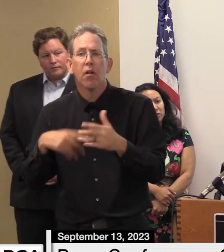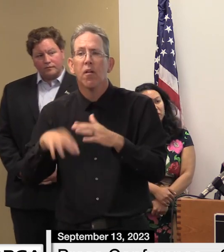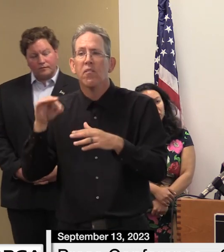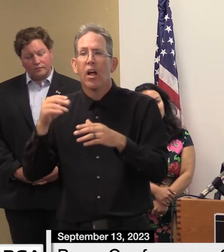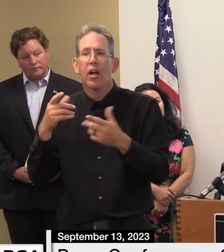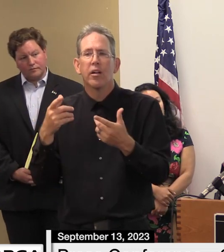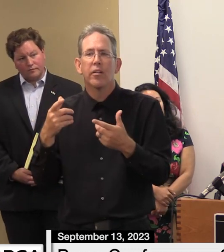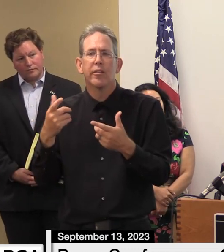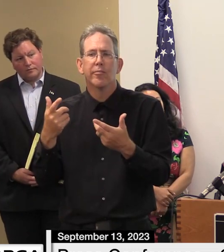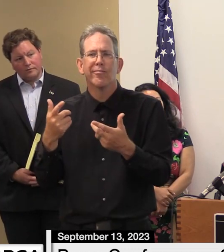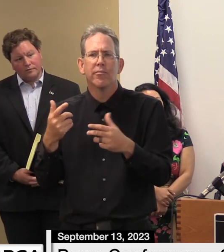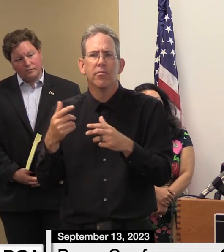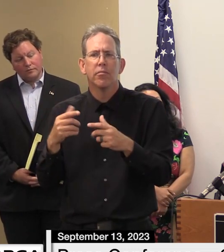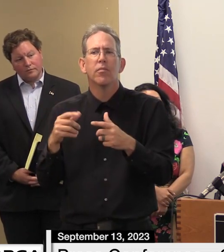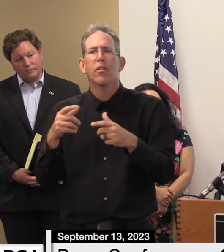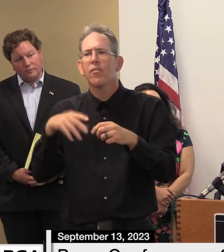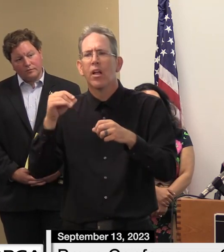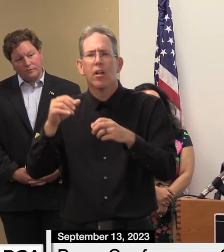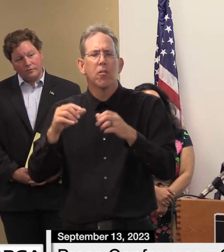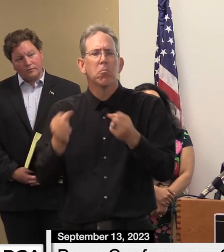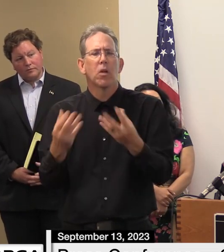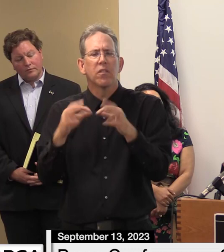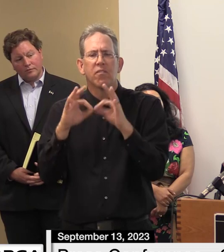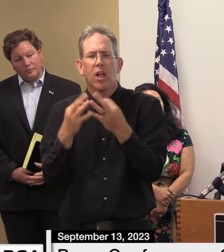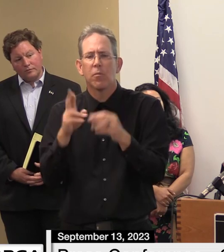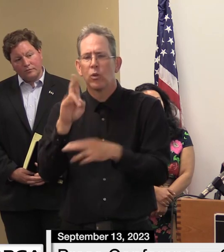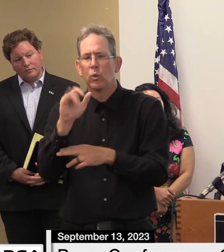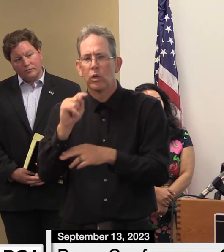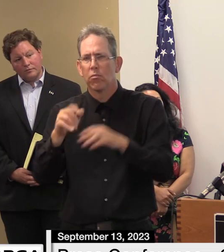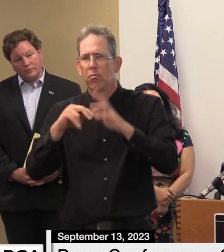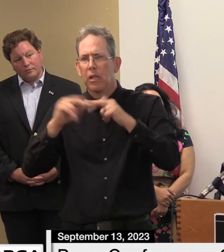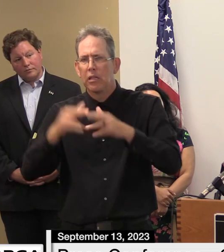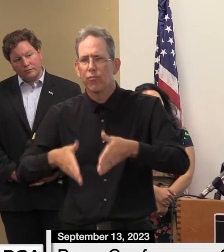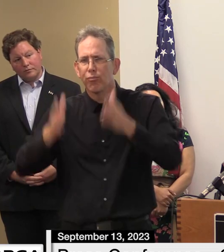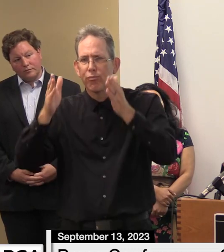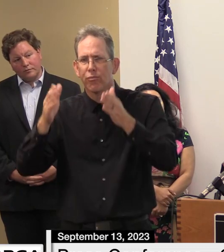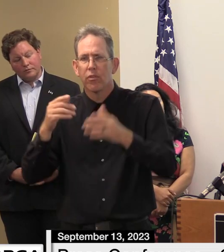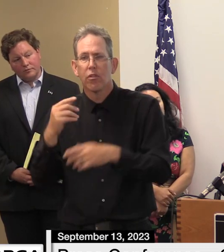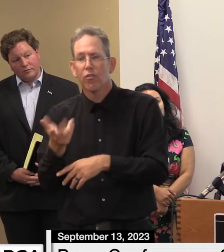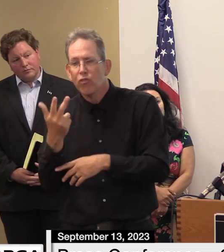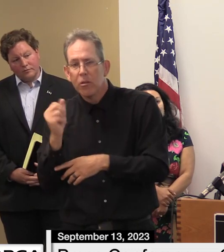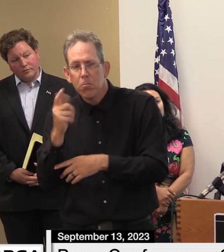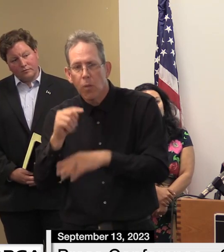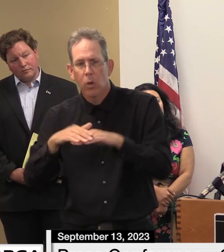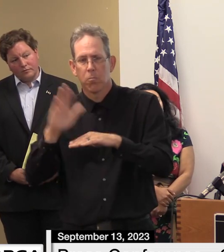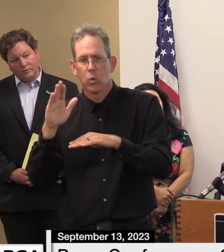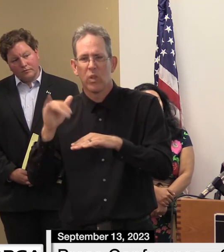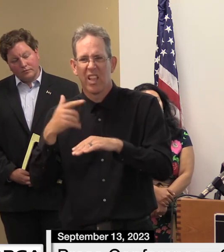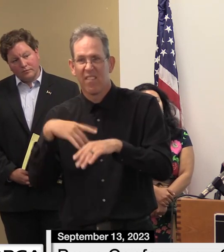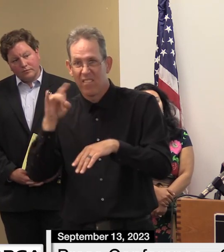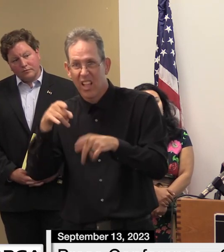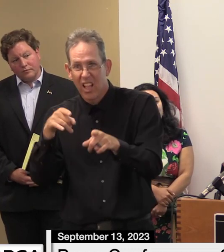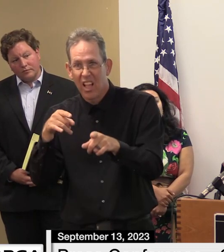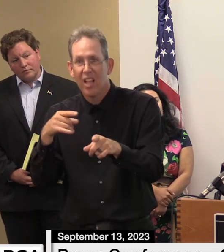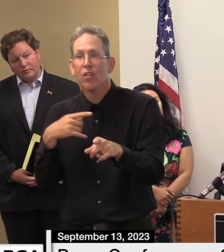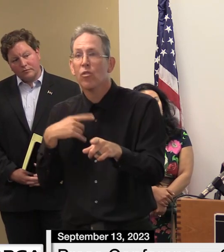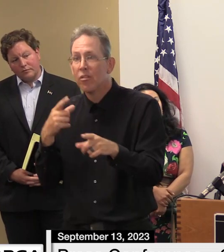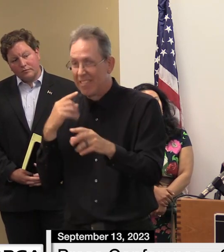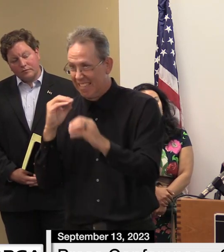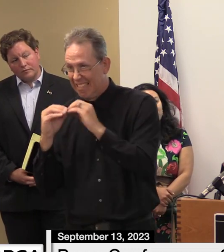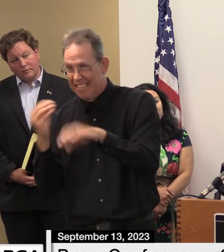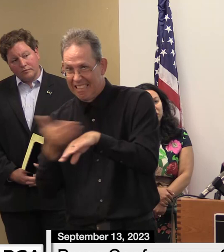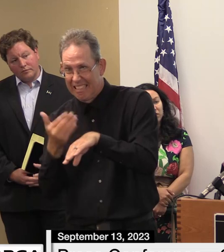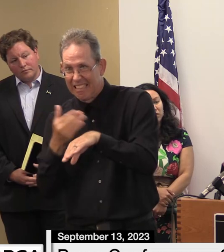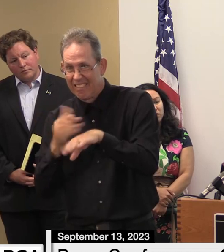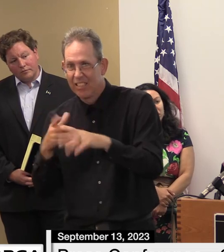multi-family properties of at least three apartments to be able to repair and lease out.